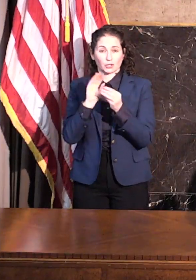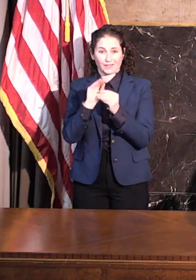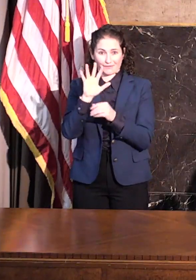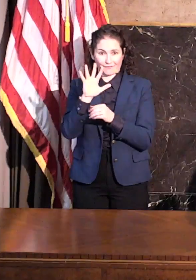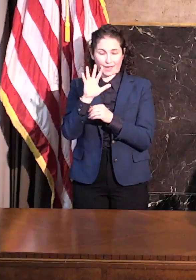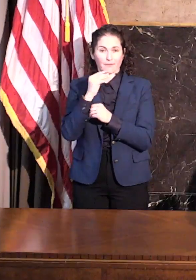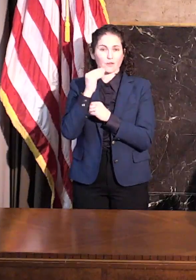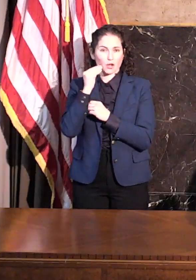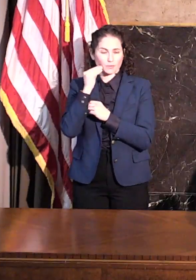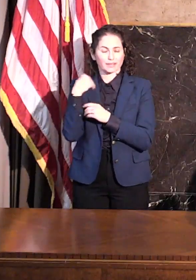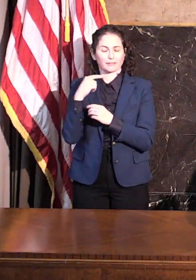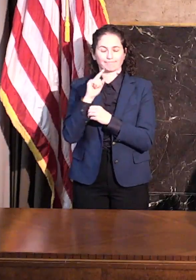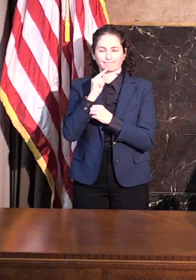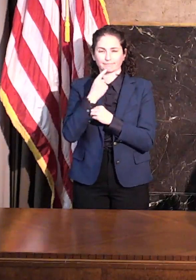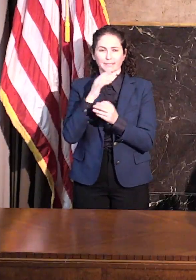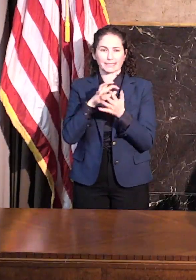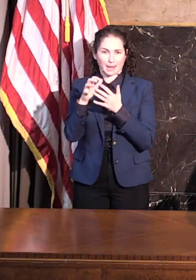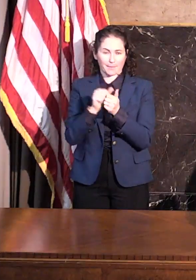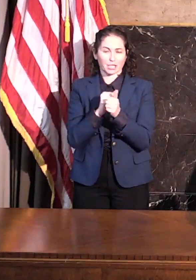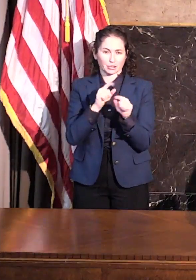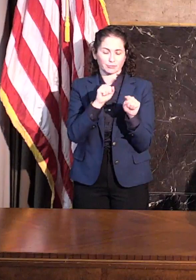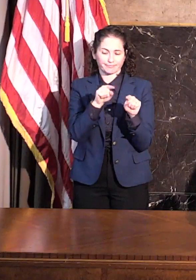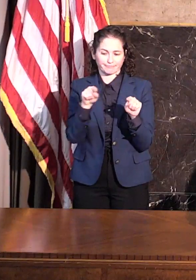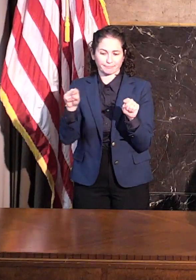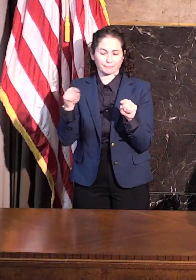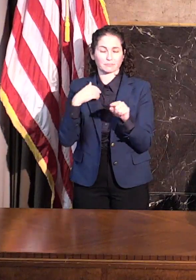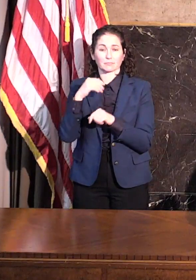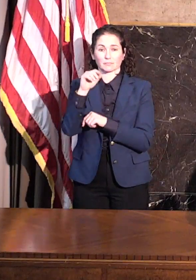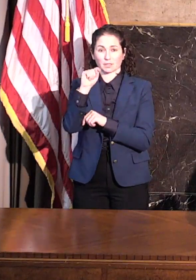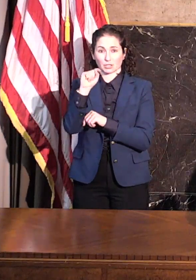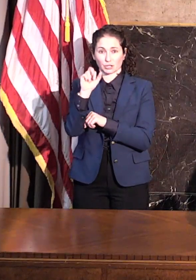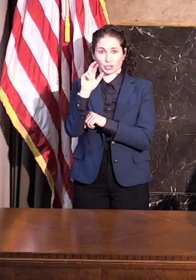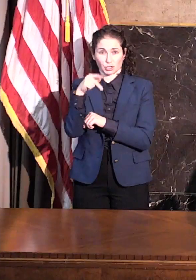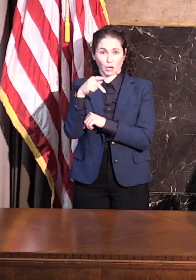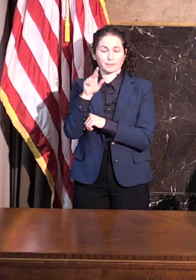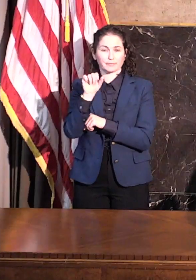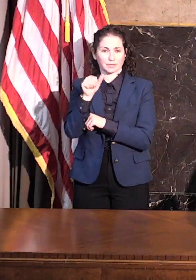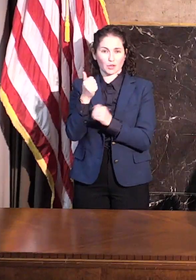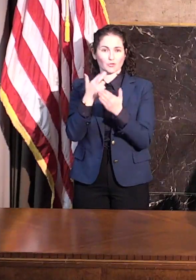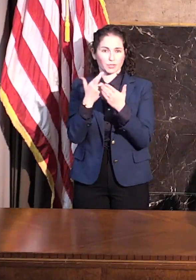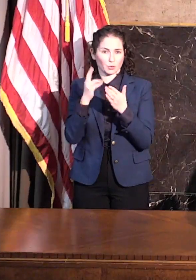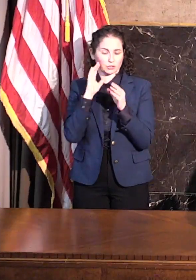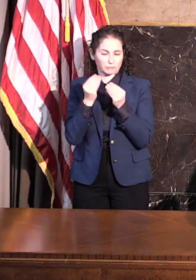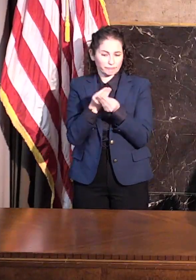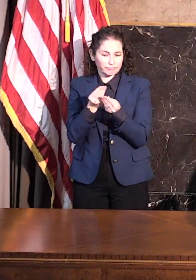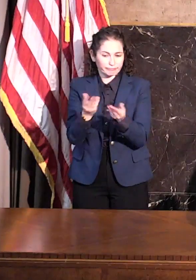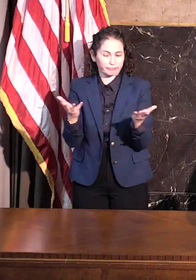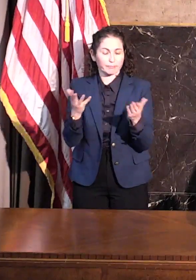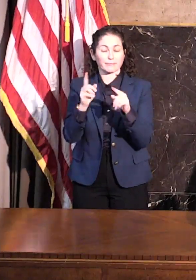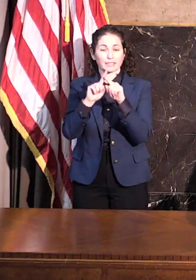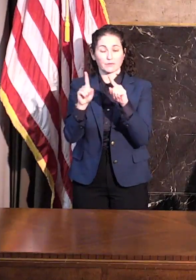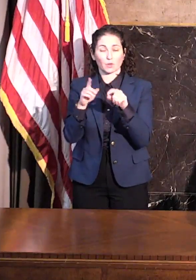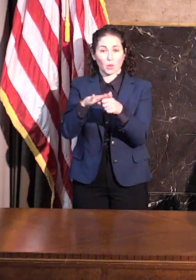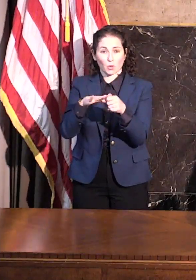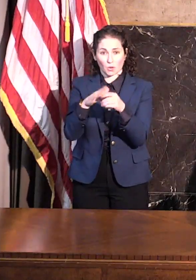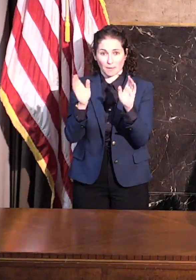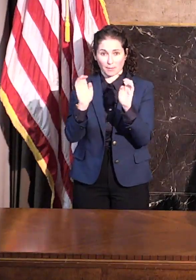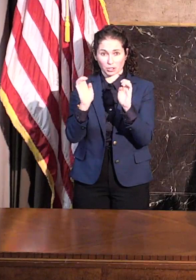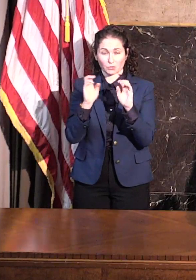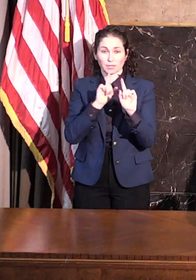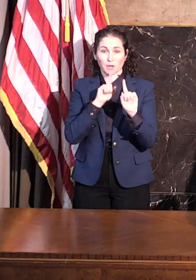in Union and Washington parishes. The National Weather Service is working to confirm